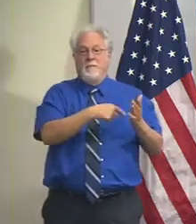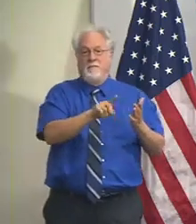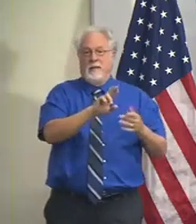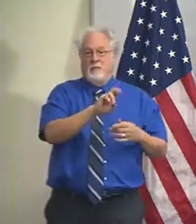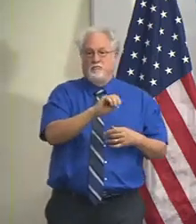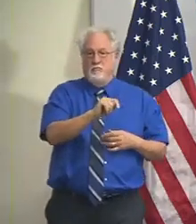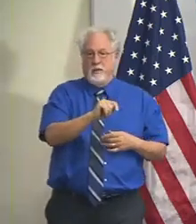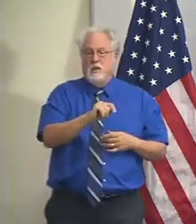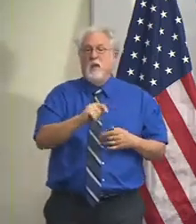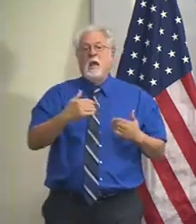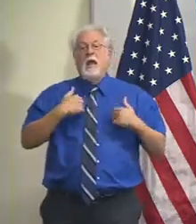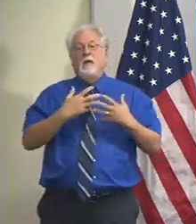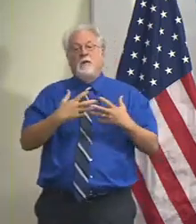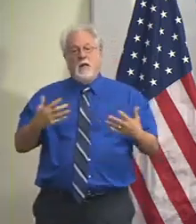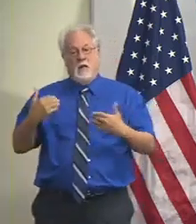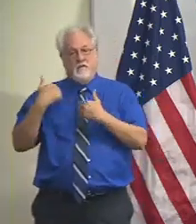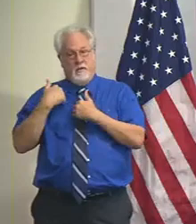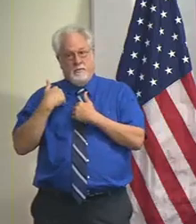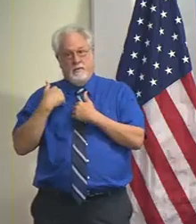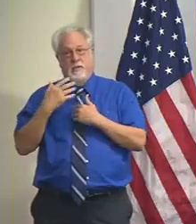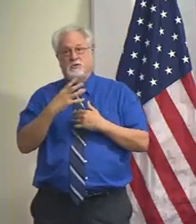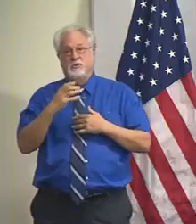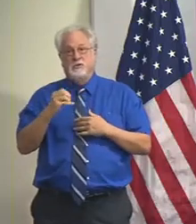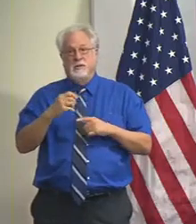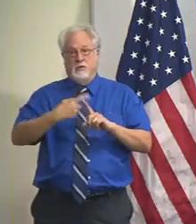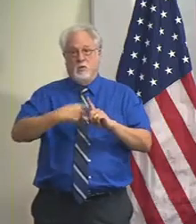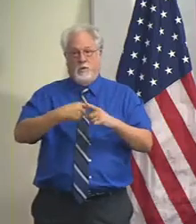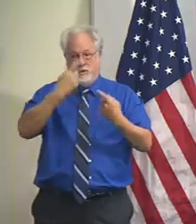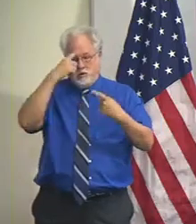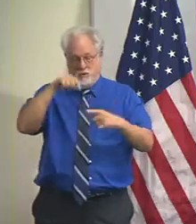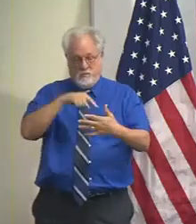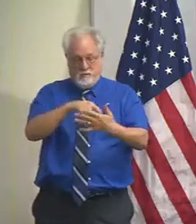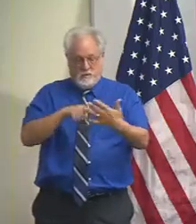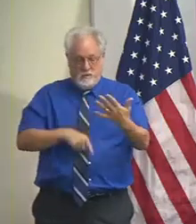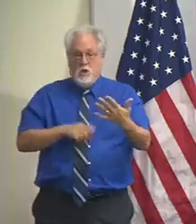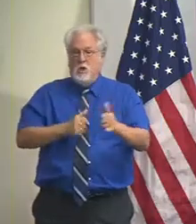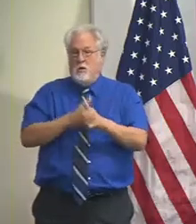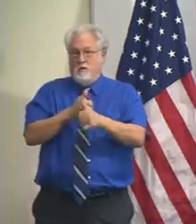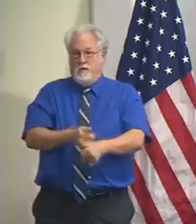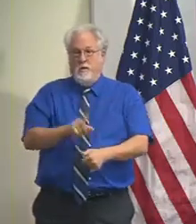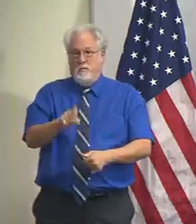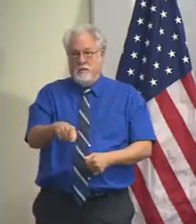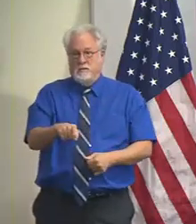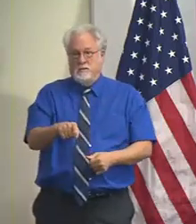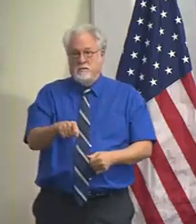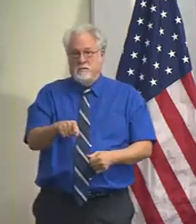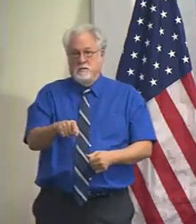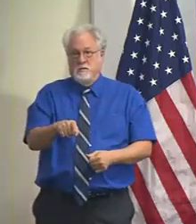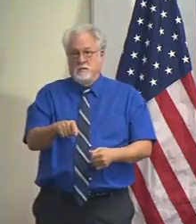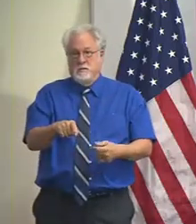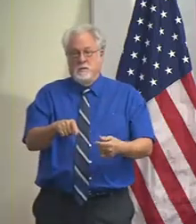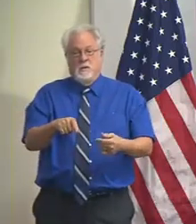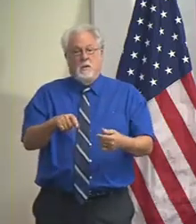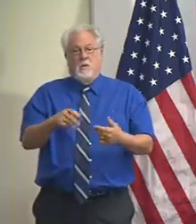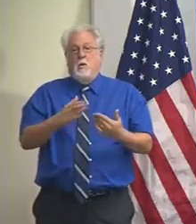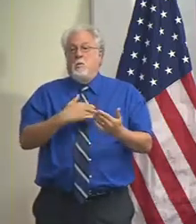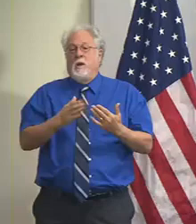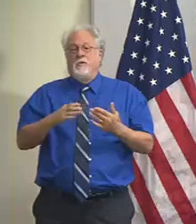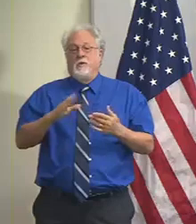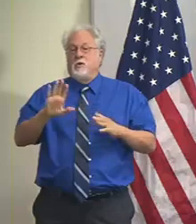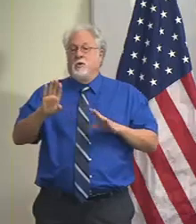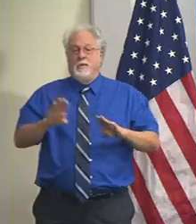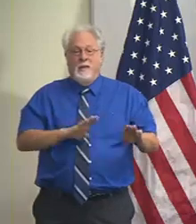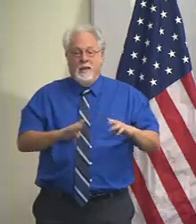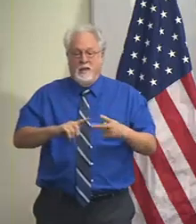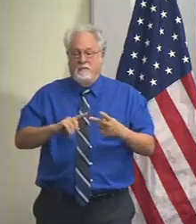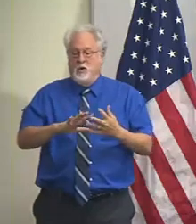of obligations in a rental agreement that you're responsible for, whether it's your conduct and